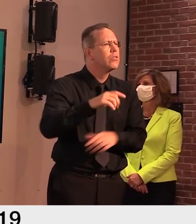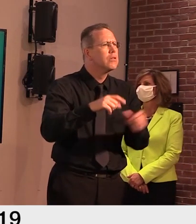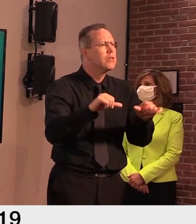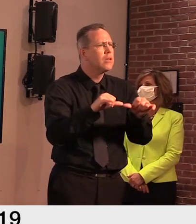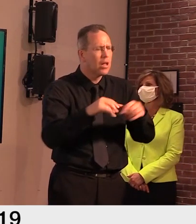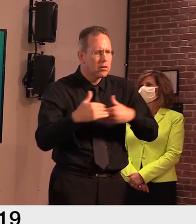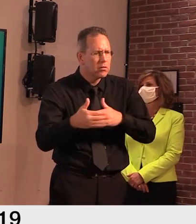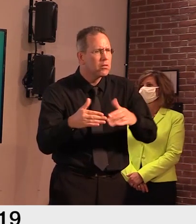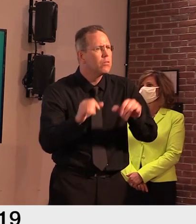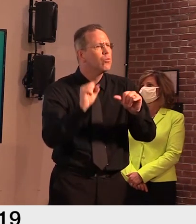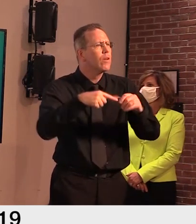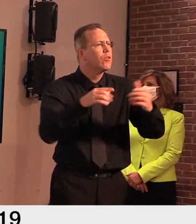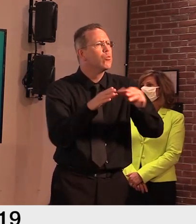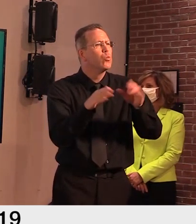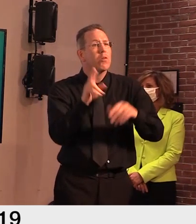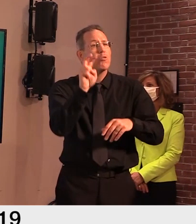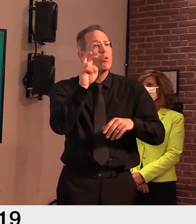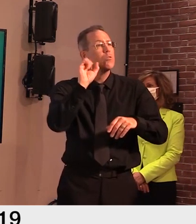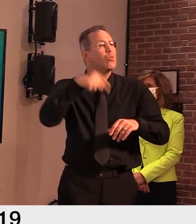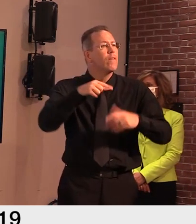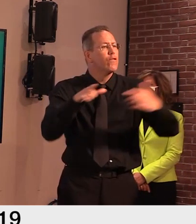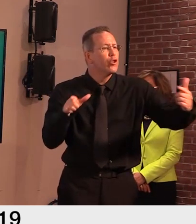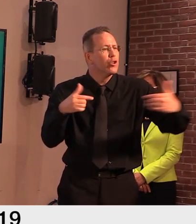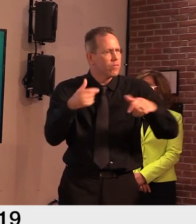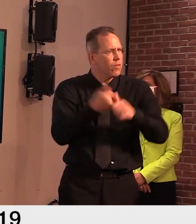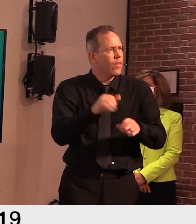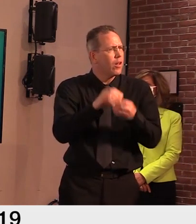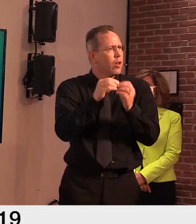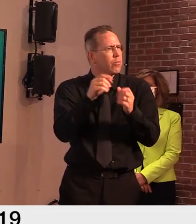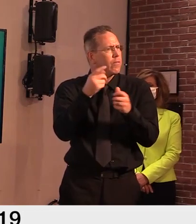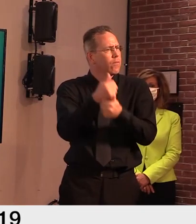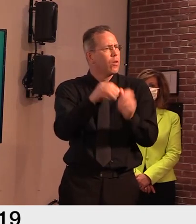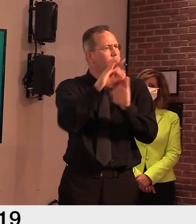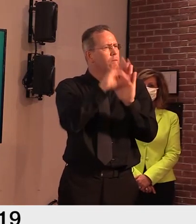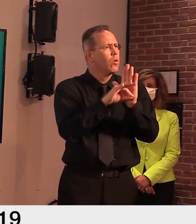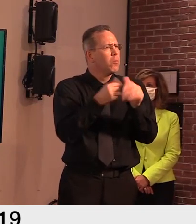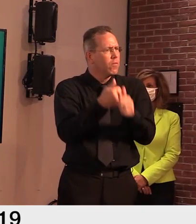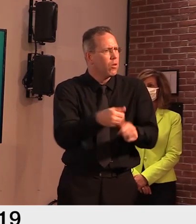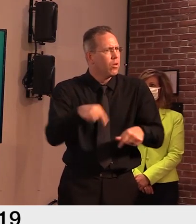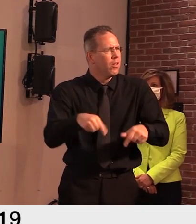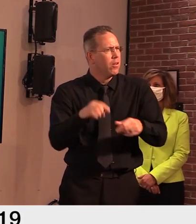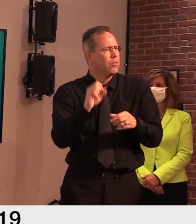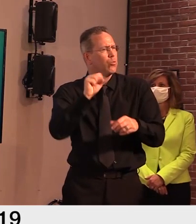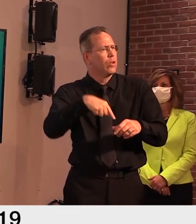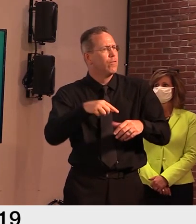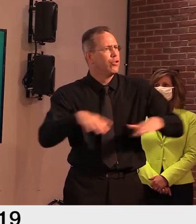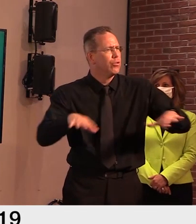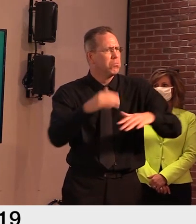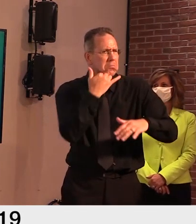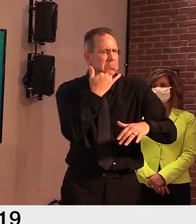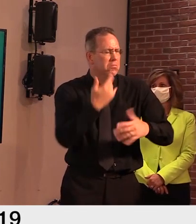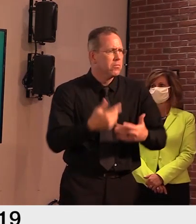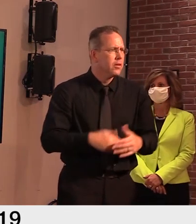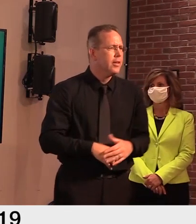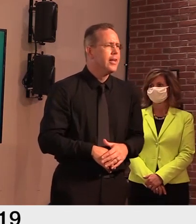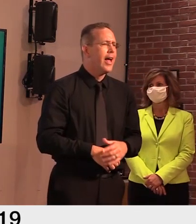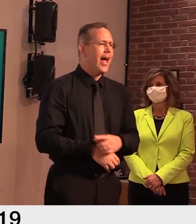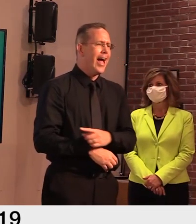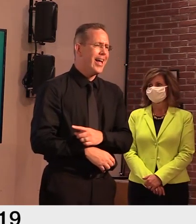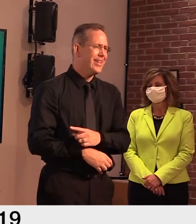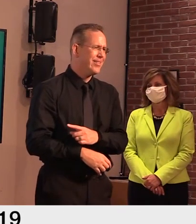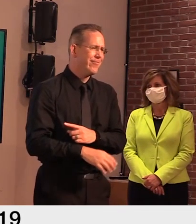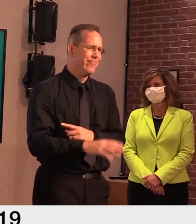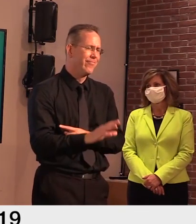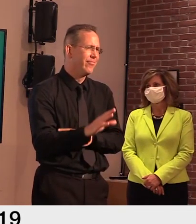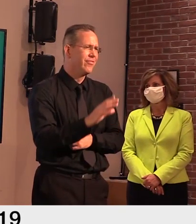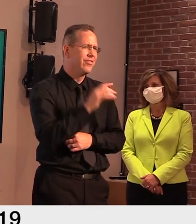Can you explain why square footage might be less fair than the fire capacity? Well, square footage